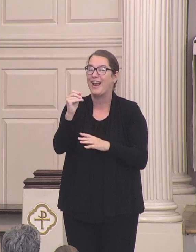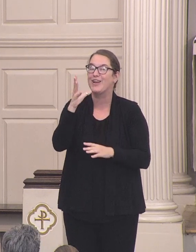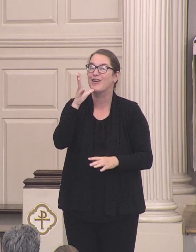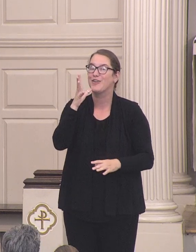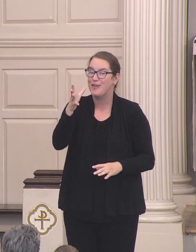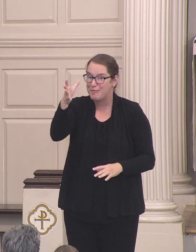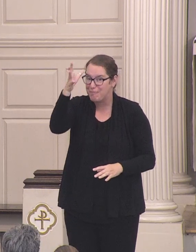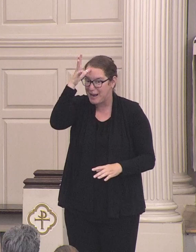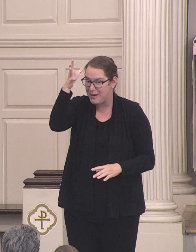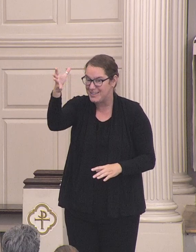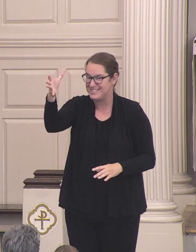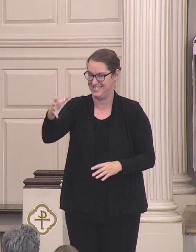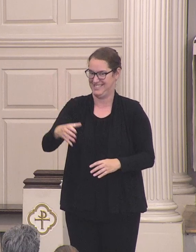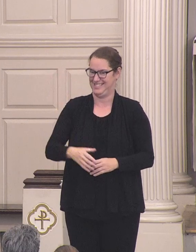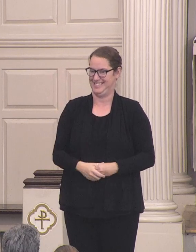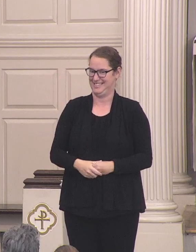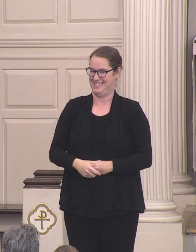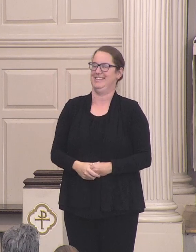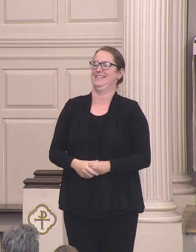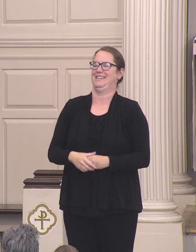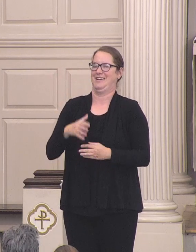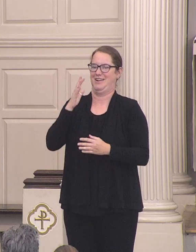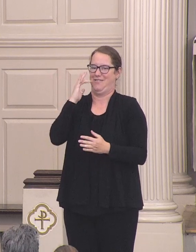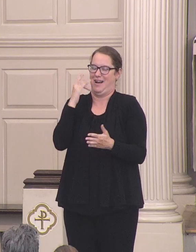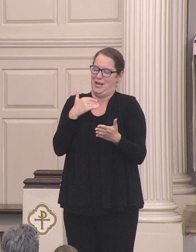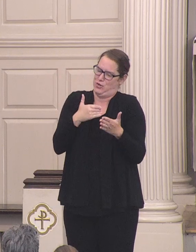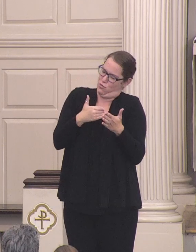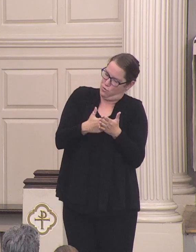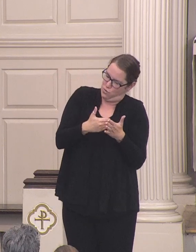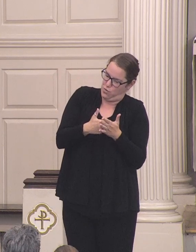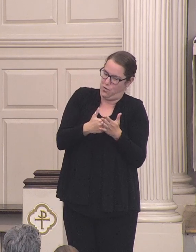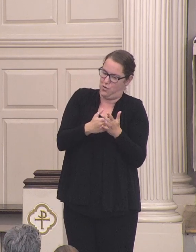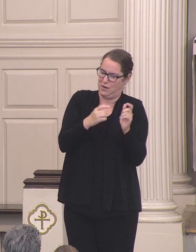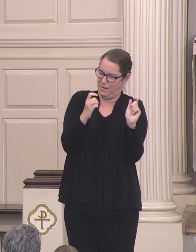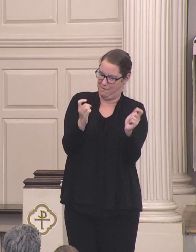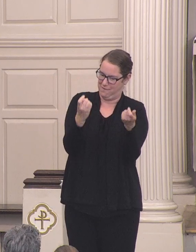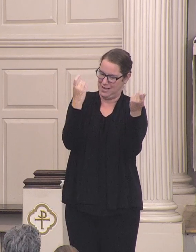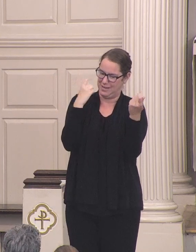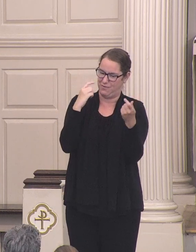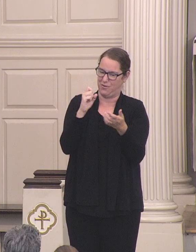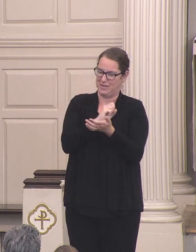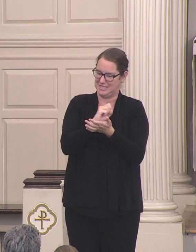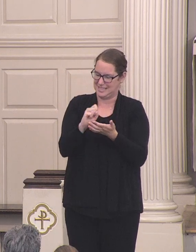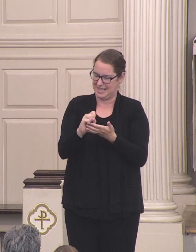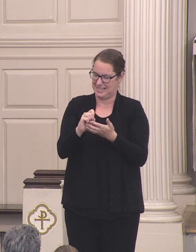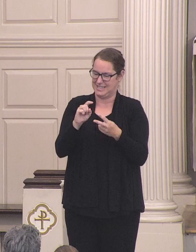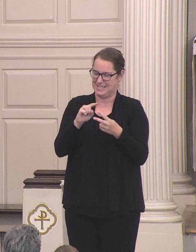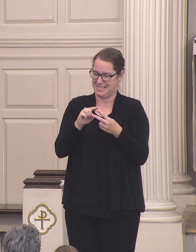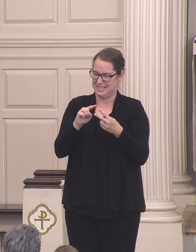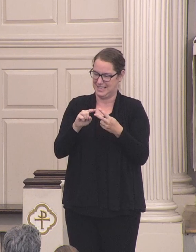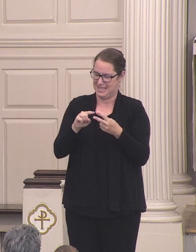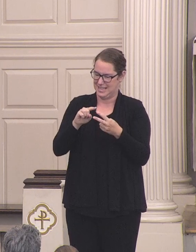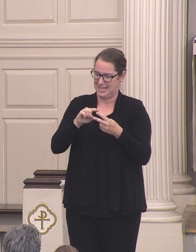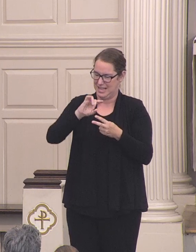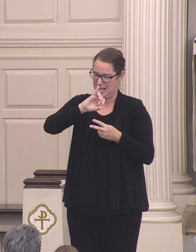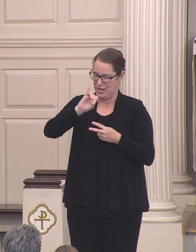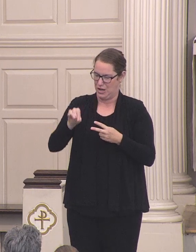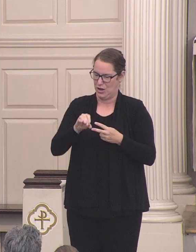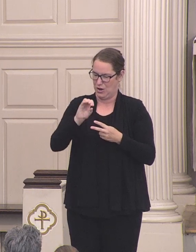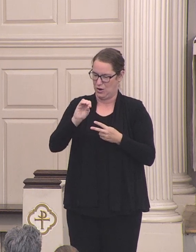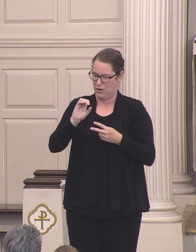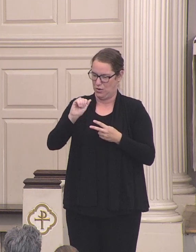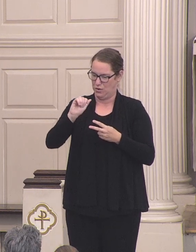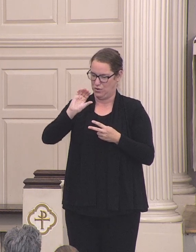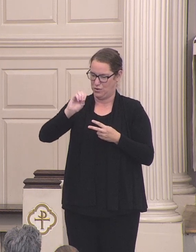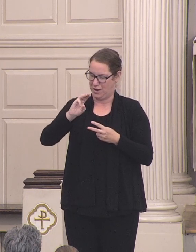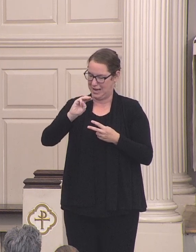Following the feast of Saints Joachim and Anne that we celebrated on Friday. And